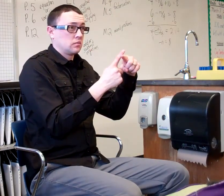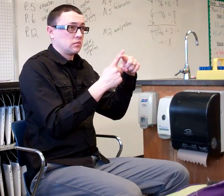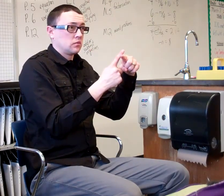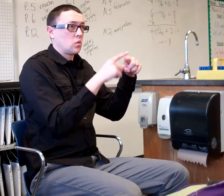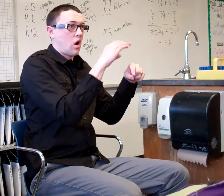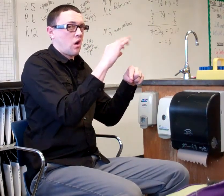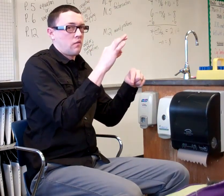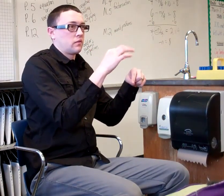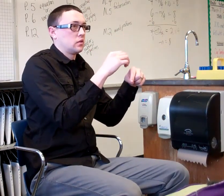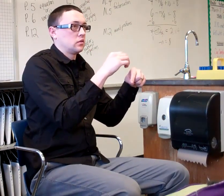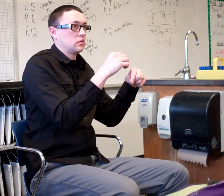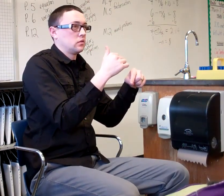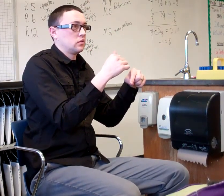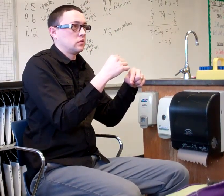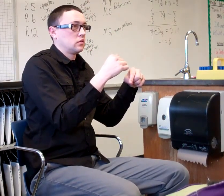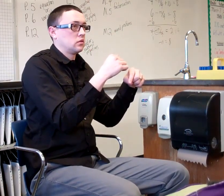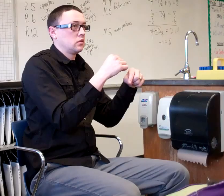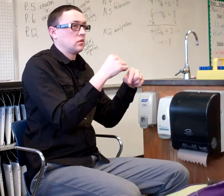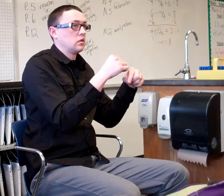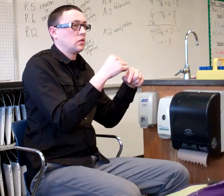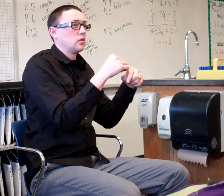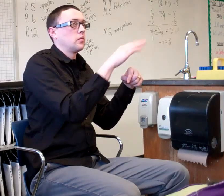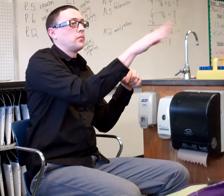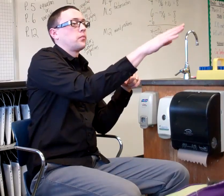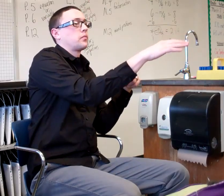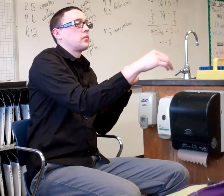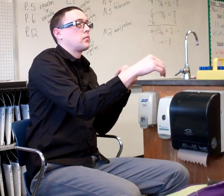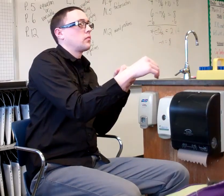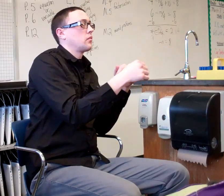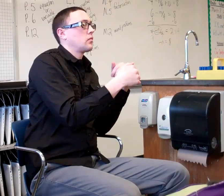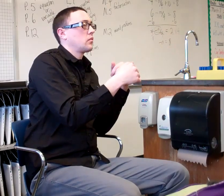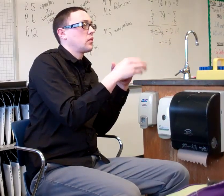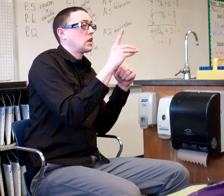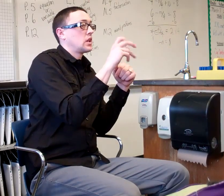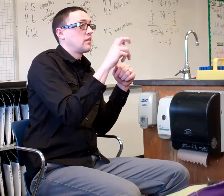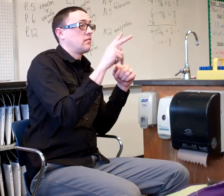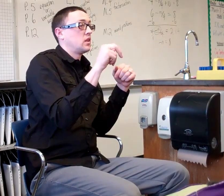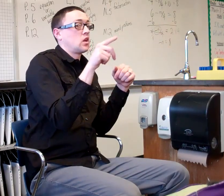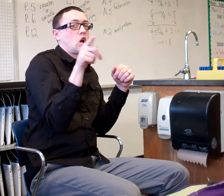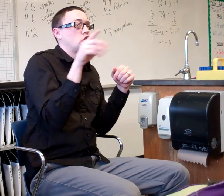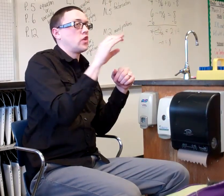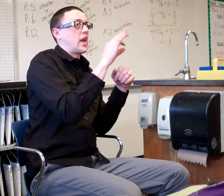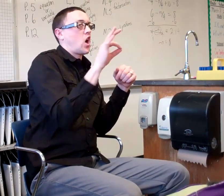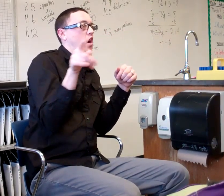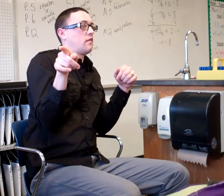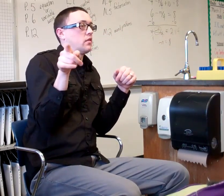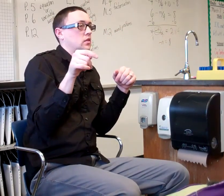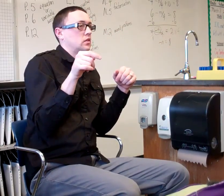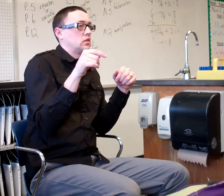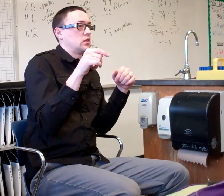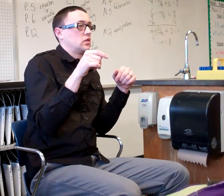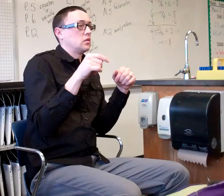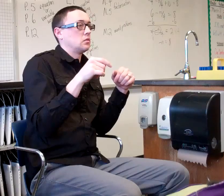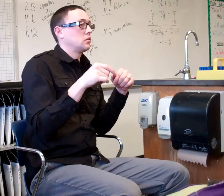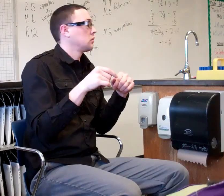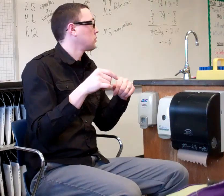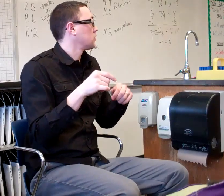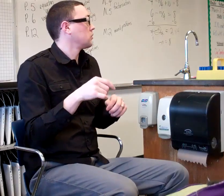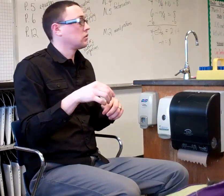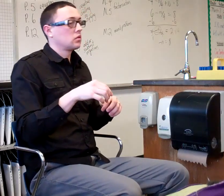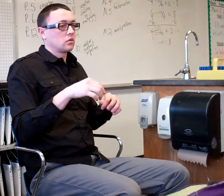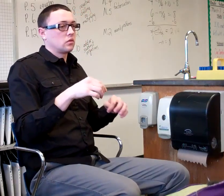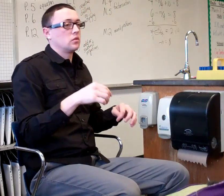them? Devin does. Your handout? Because if I'm still confused, why would that not be by my side so I can go